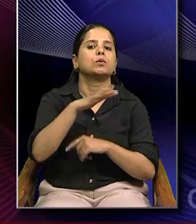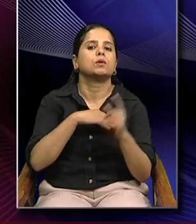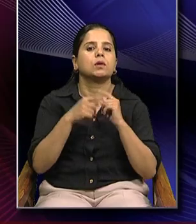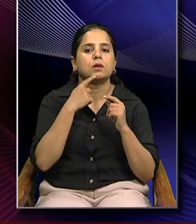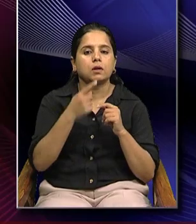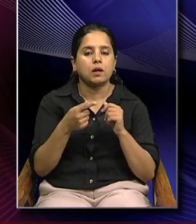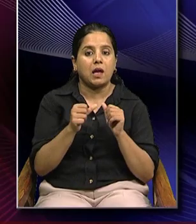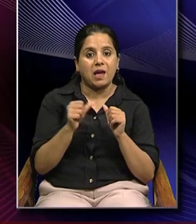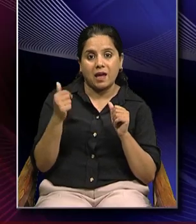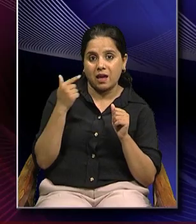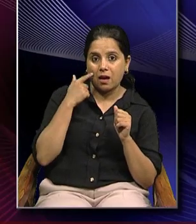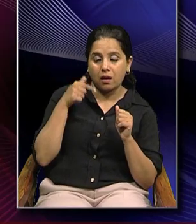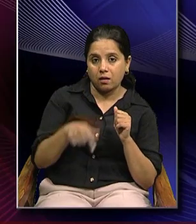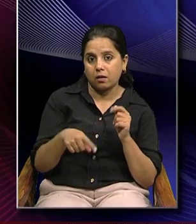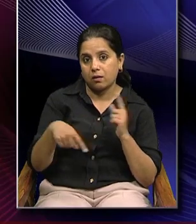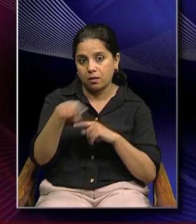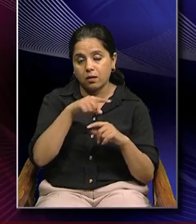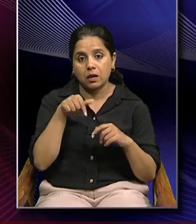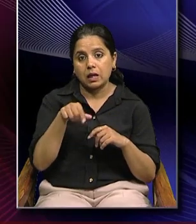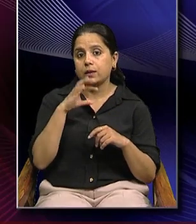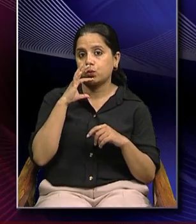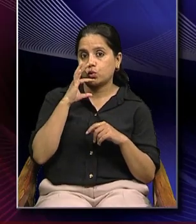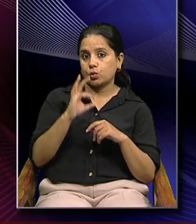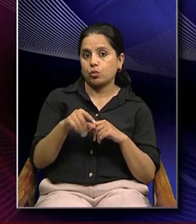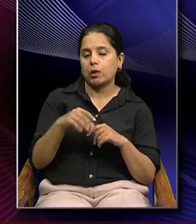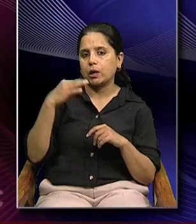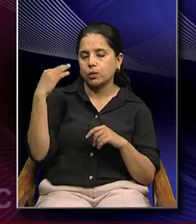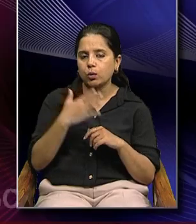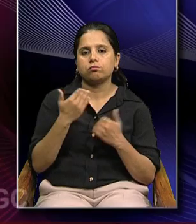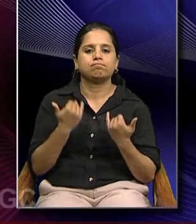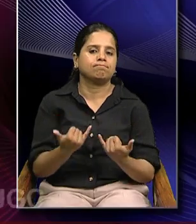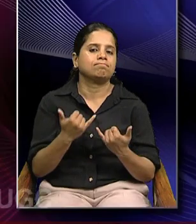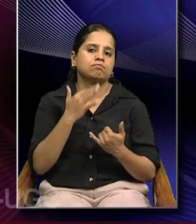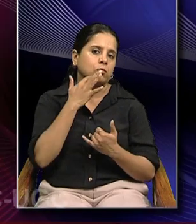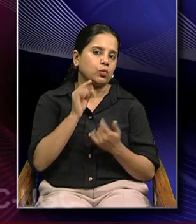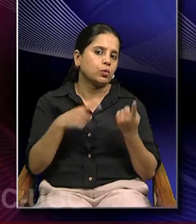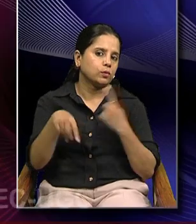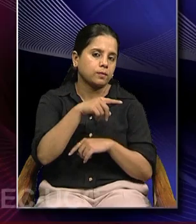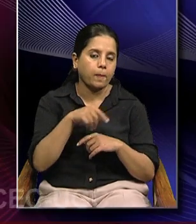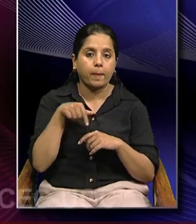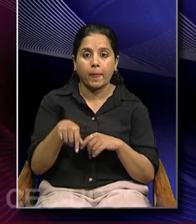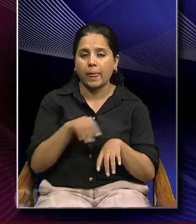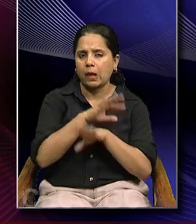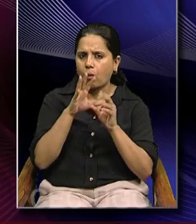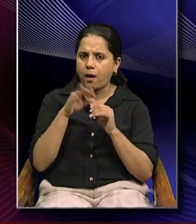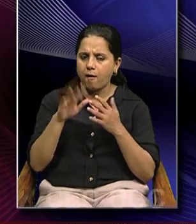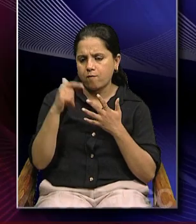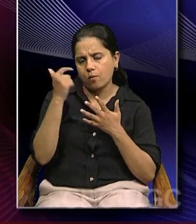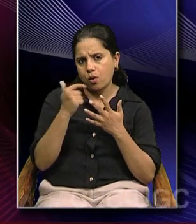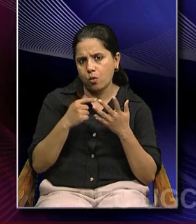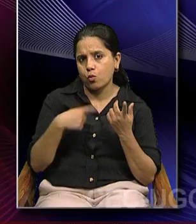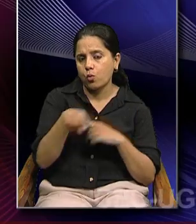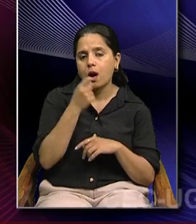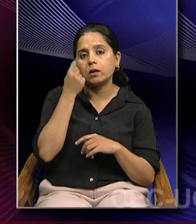the artificial intelligence is actually a new reality. So all these points are there, and we have